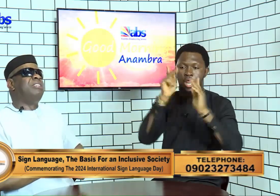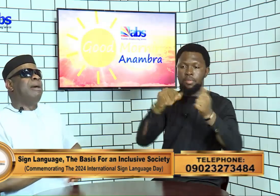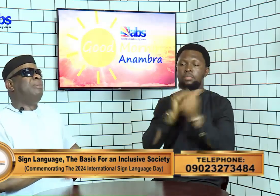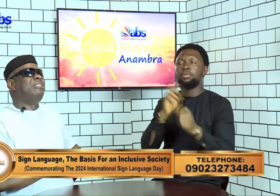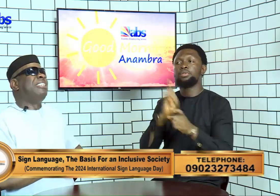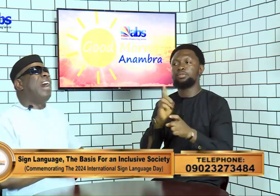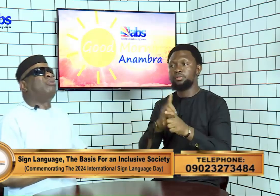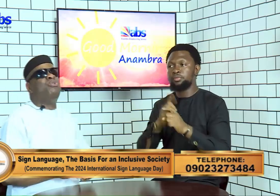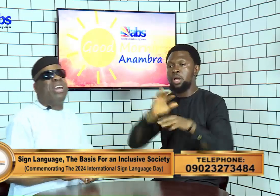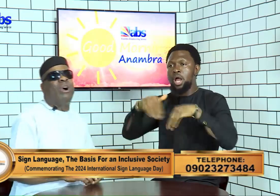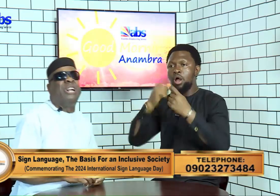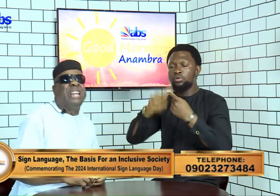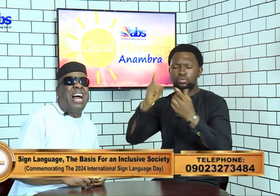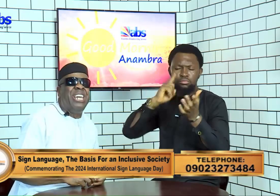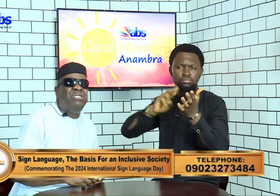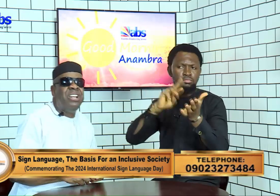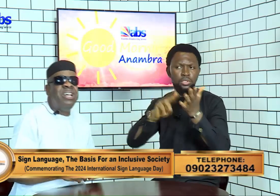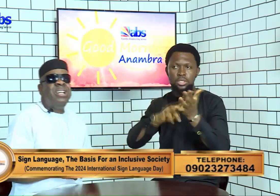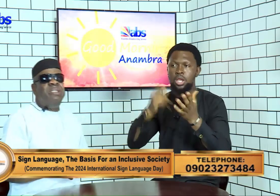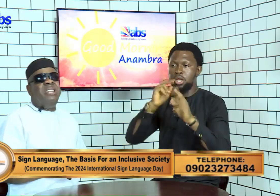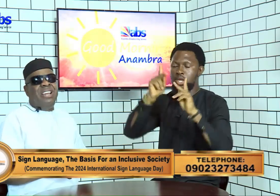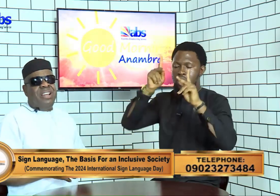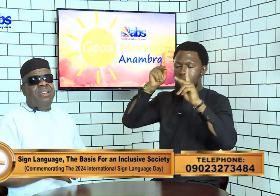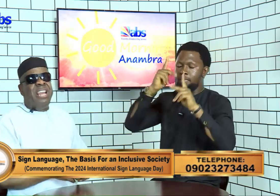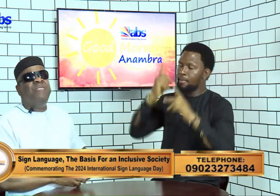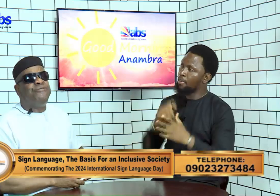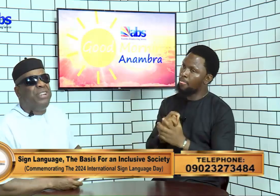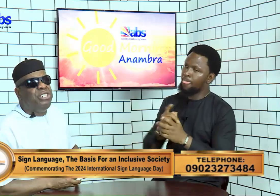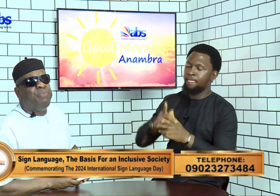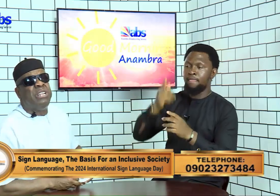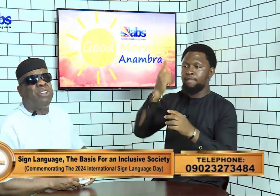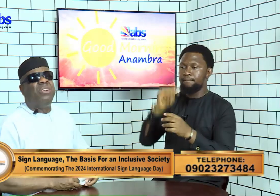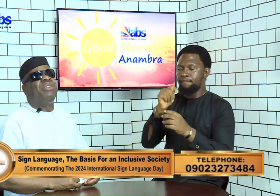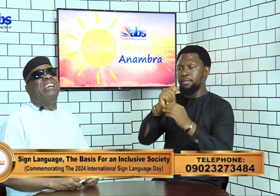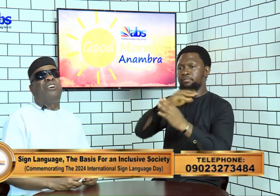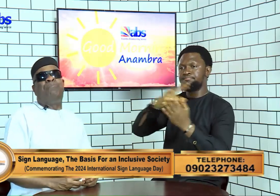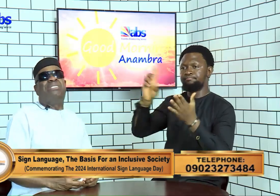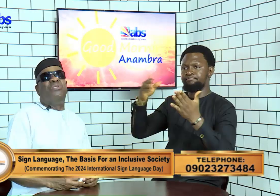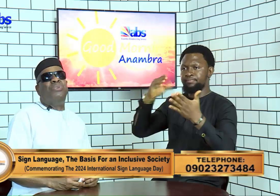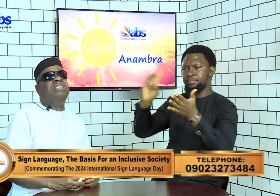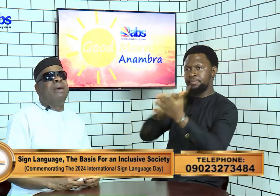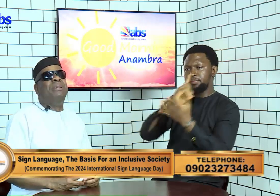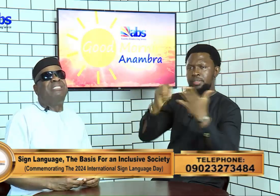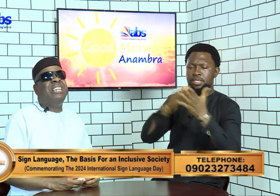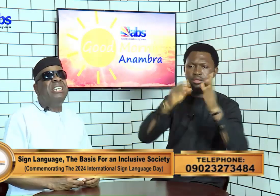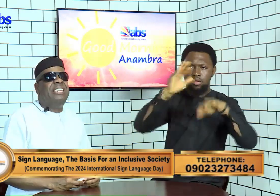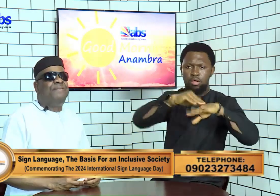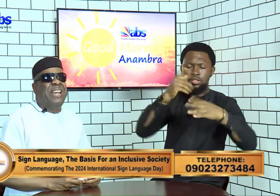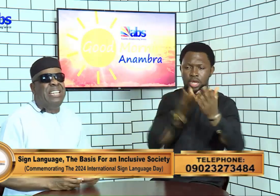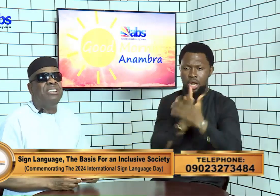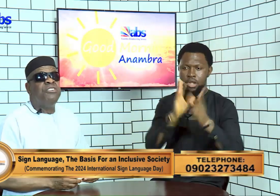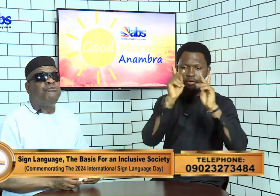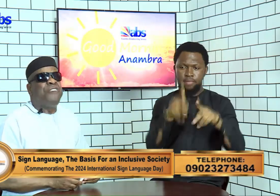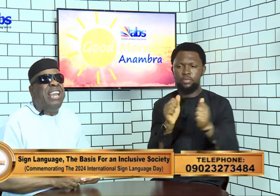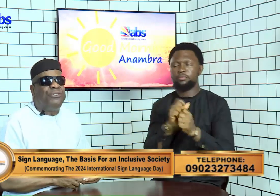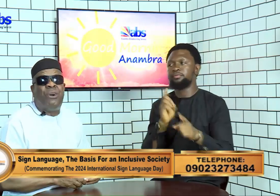with disabilities, how to recognize the infringement on the rights of persons with disability, defend